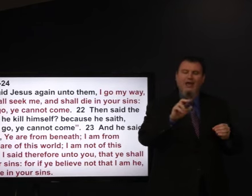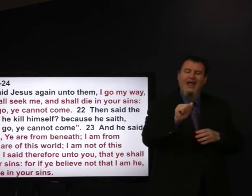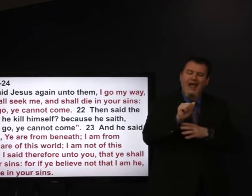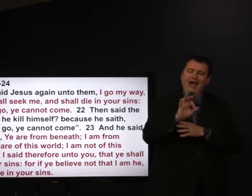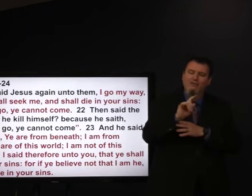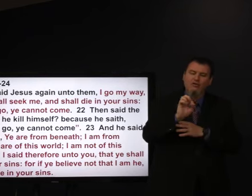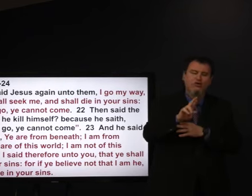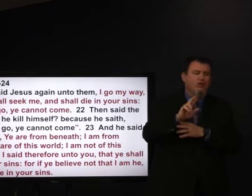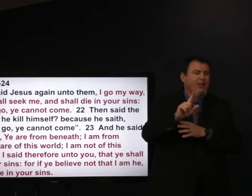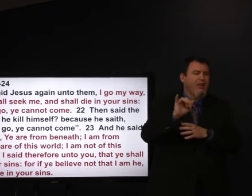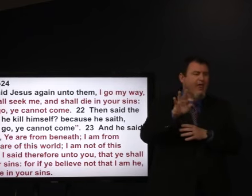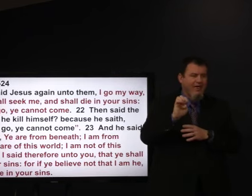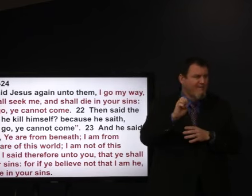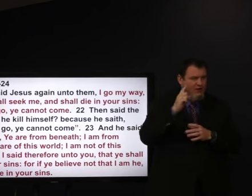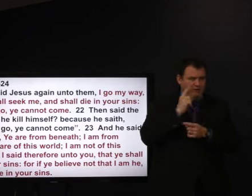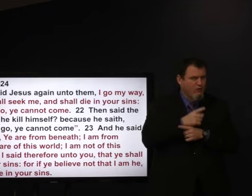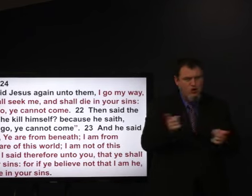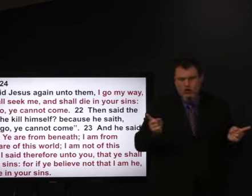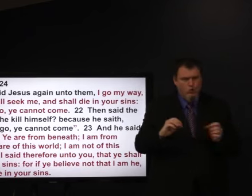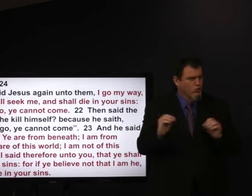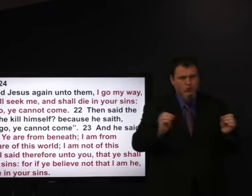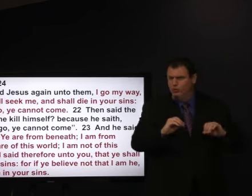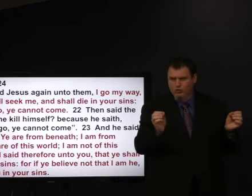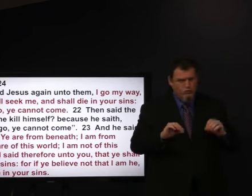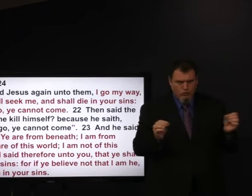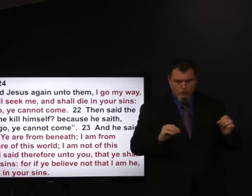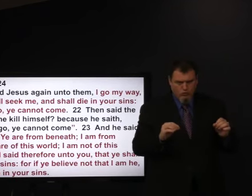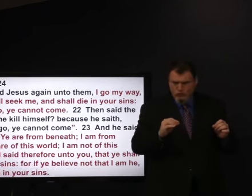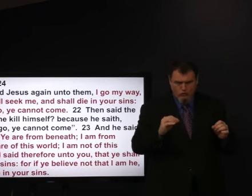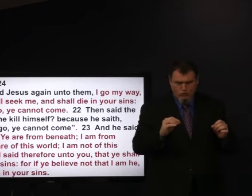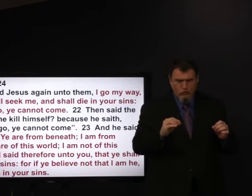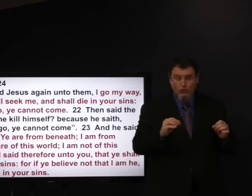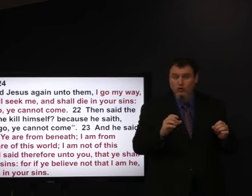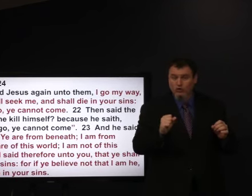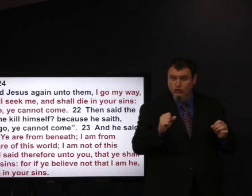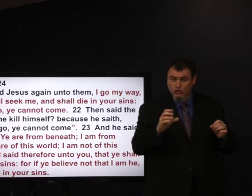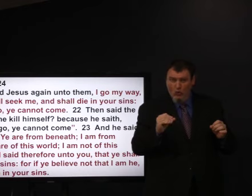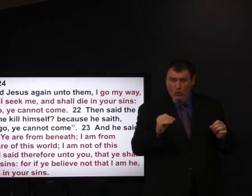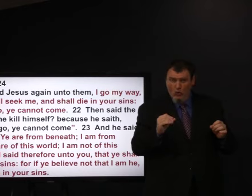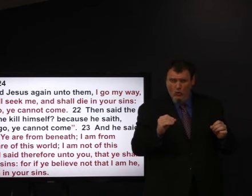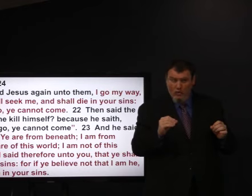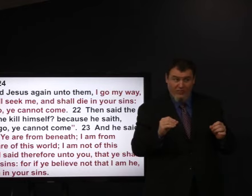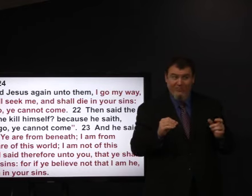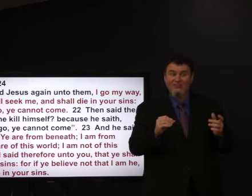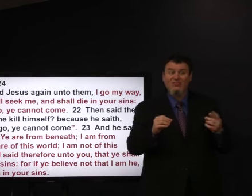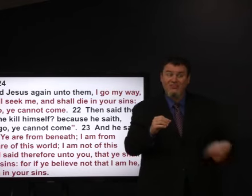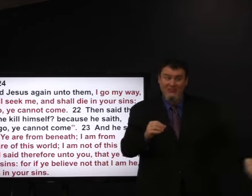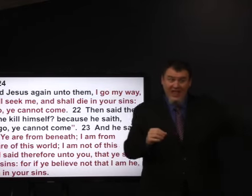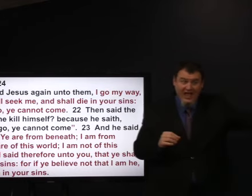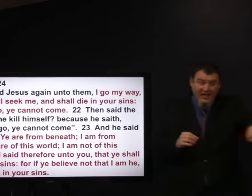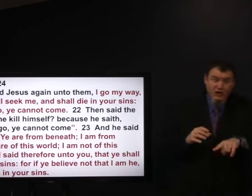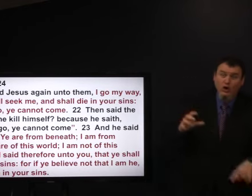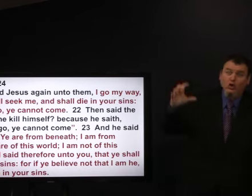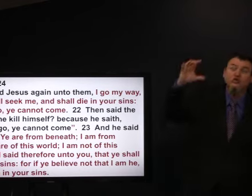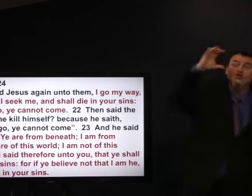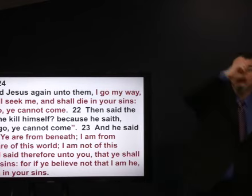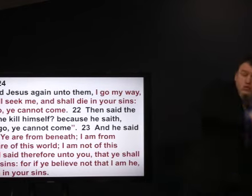There was no afterlife for you if you killed yourself. So